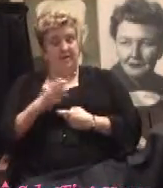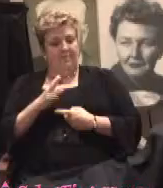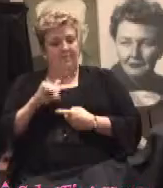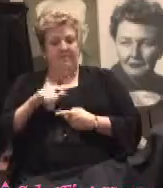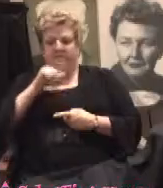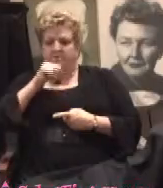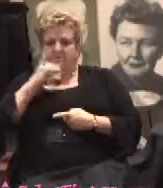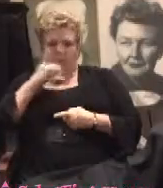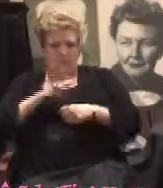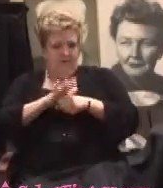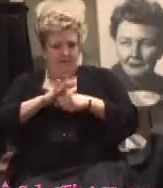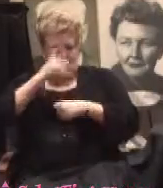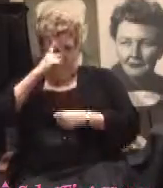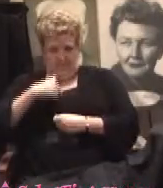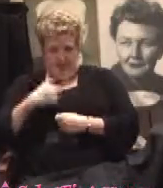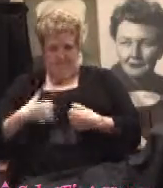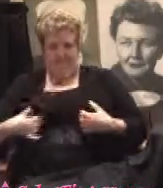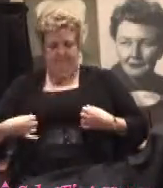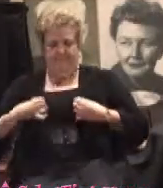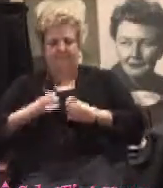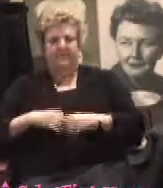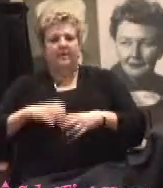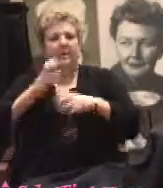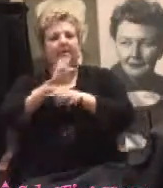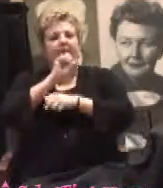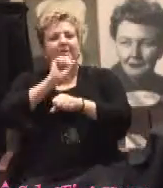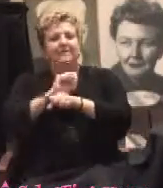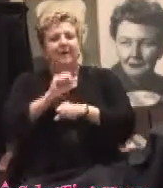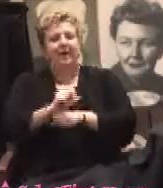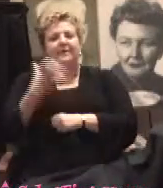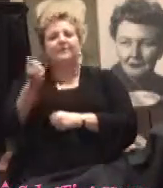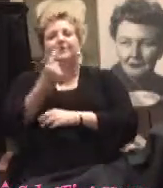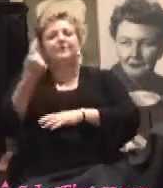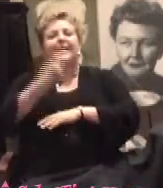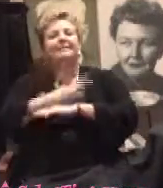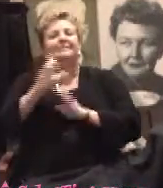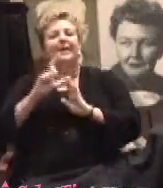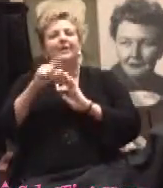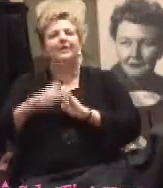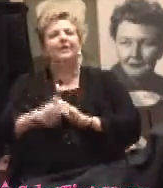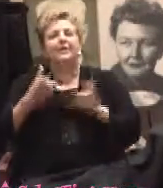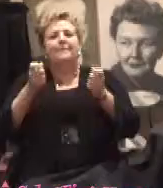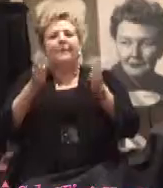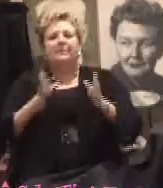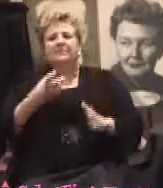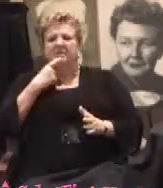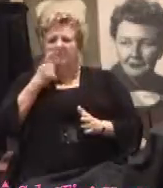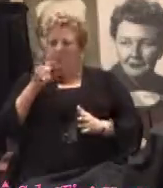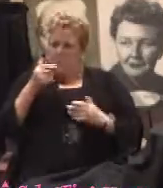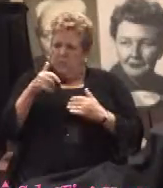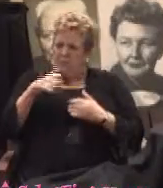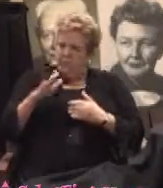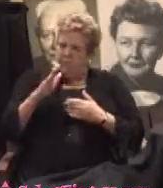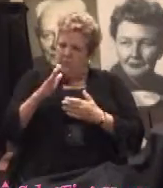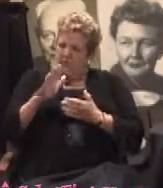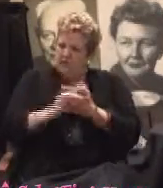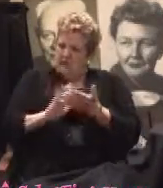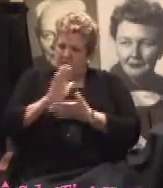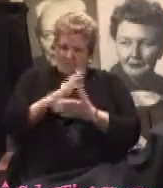And I got the job, and a couple days later, the manager came down and said, "Hey, you went to college. You have like a major and a minor. You graduated with honors."